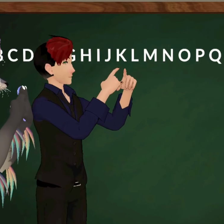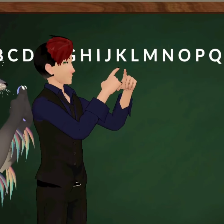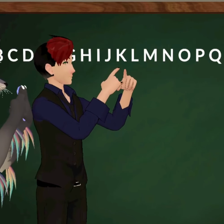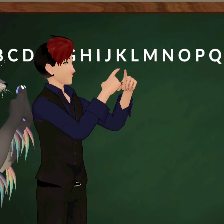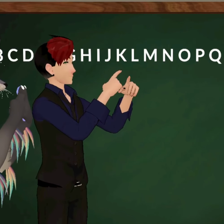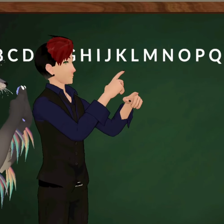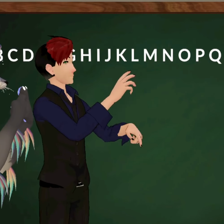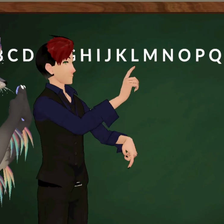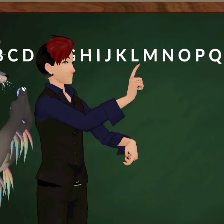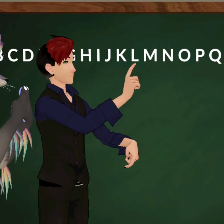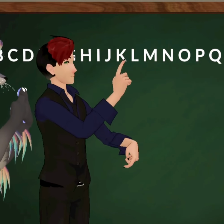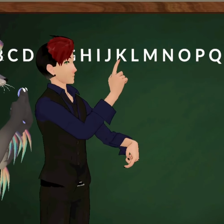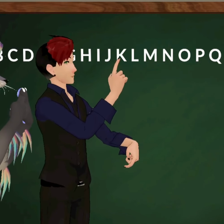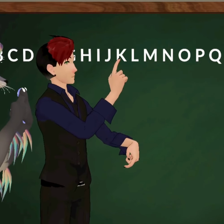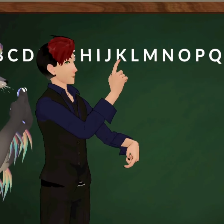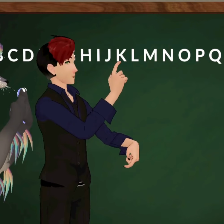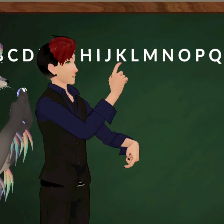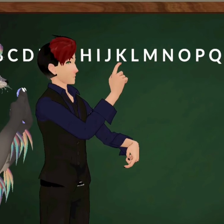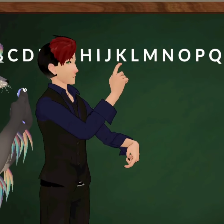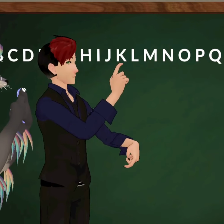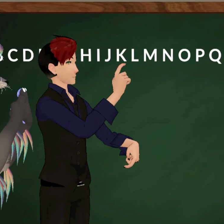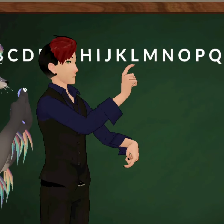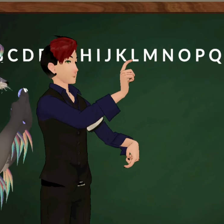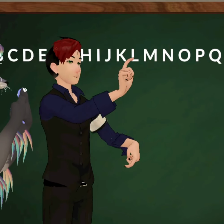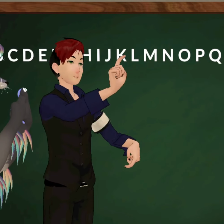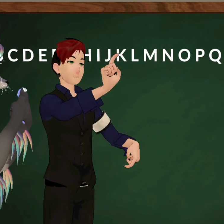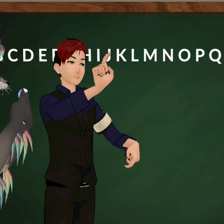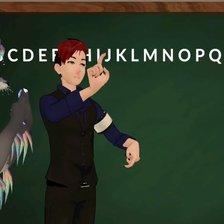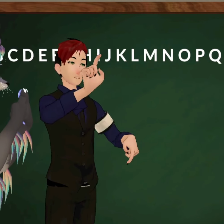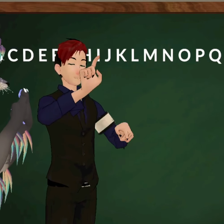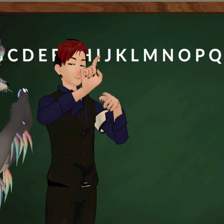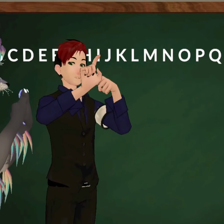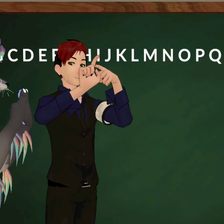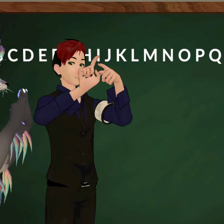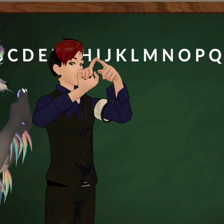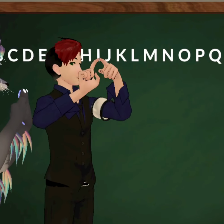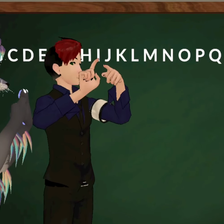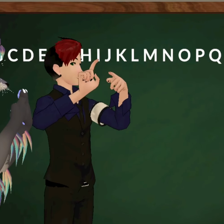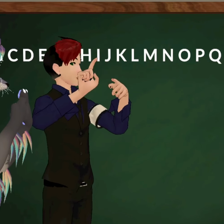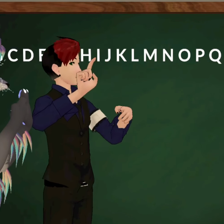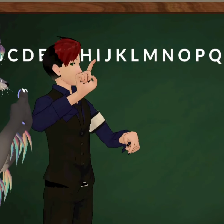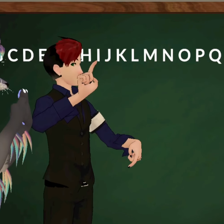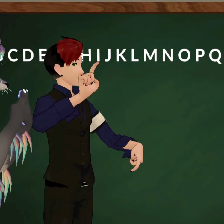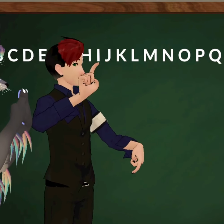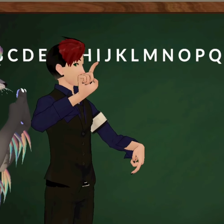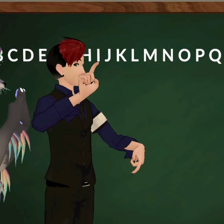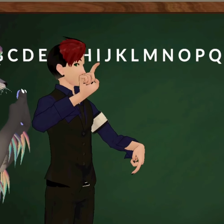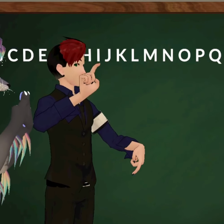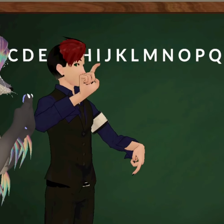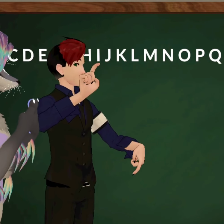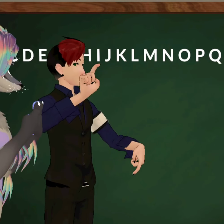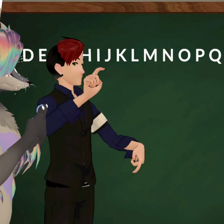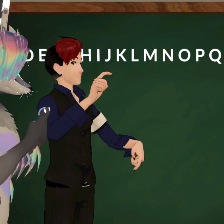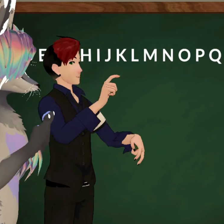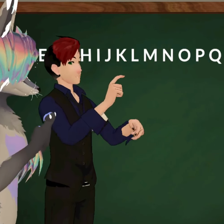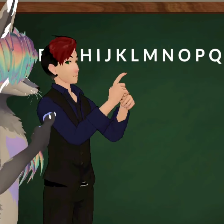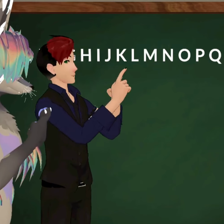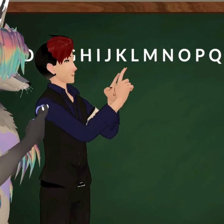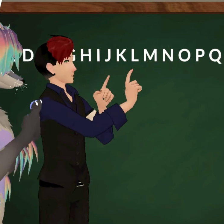X. In Index, we can actually bend our fingers. It's just your index finger slightly bent. It should be in real